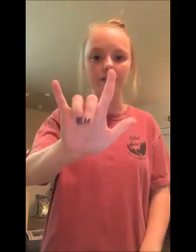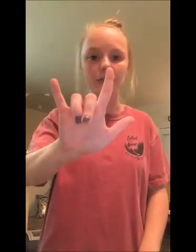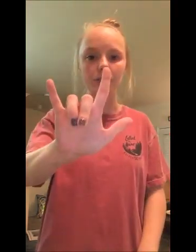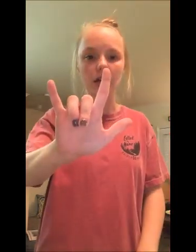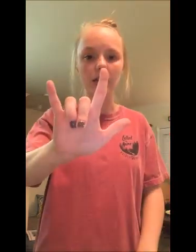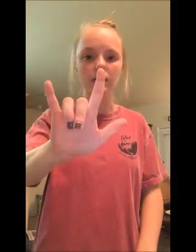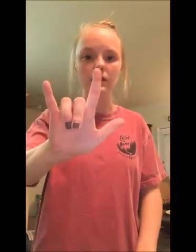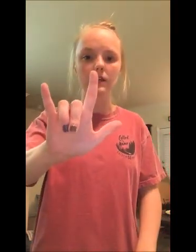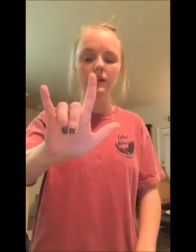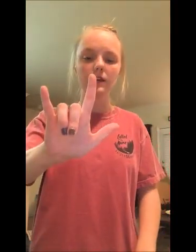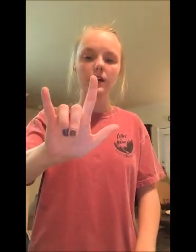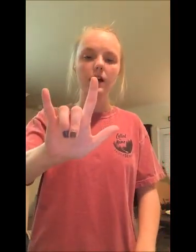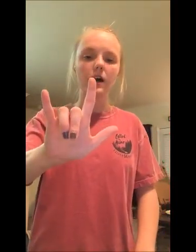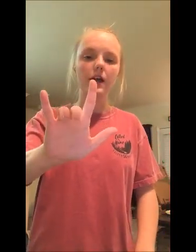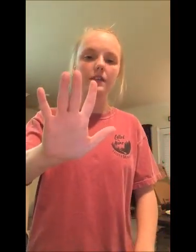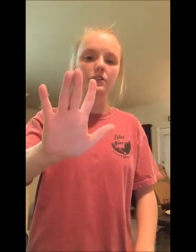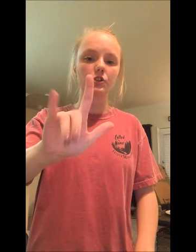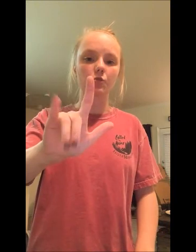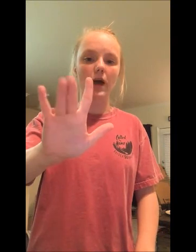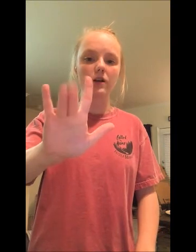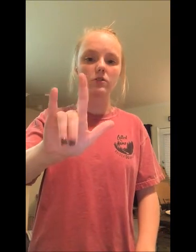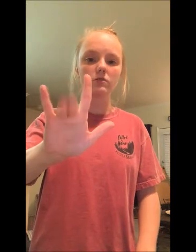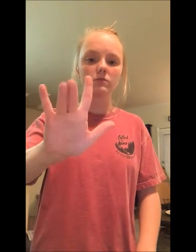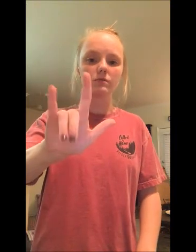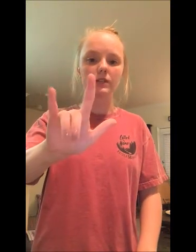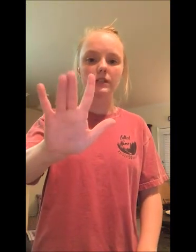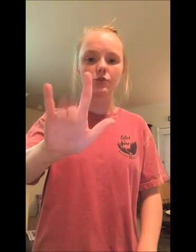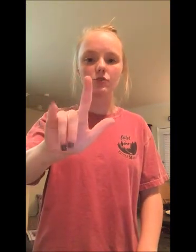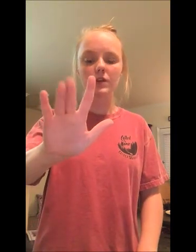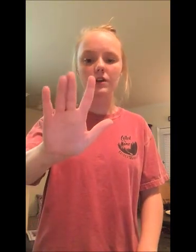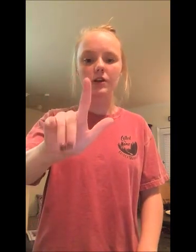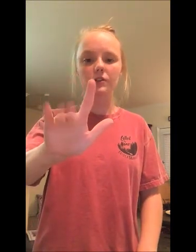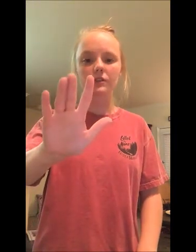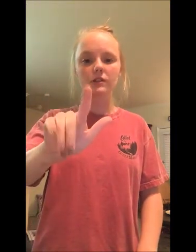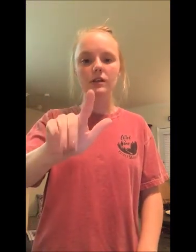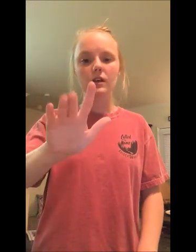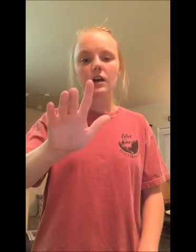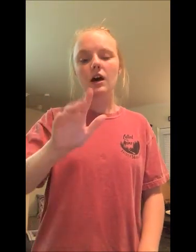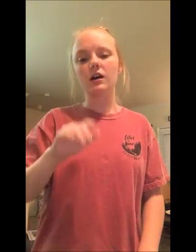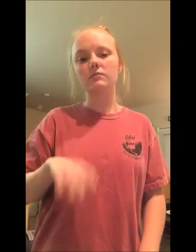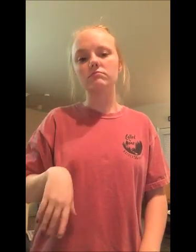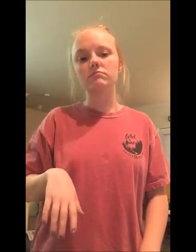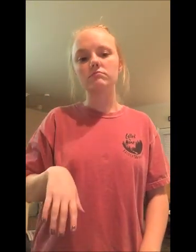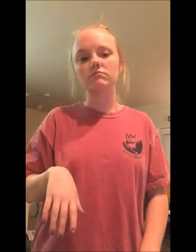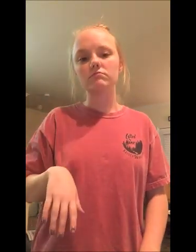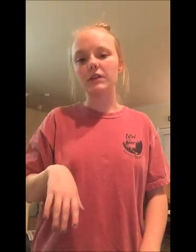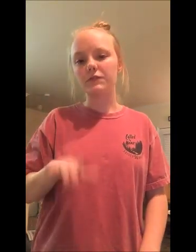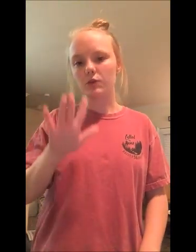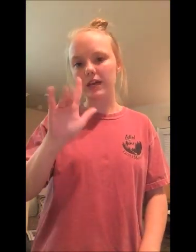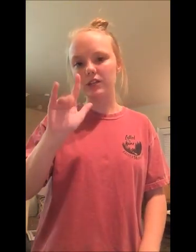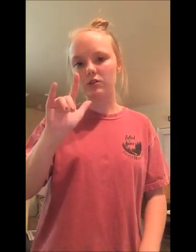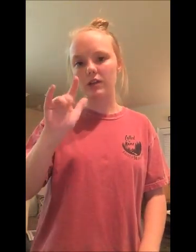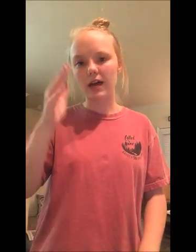you sign and then just waggle these 2 fingers. If you can't do that,